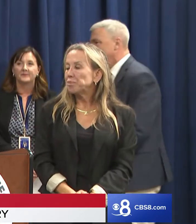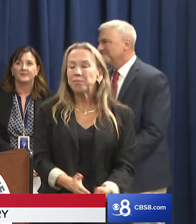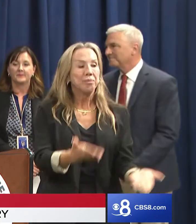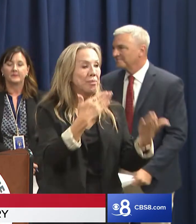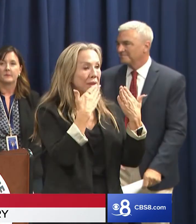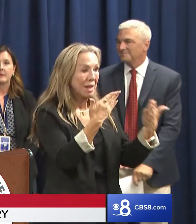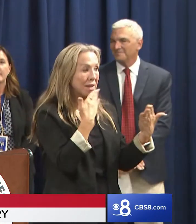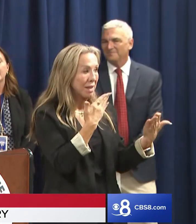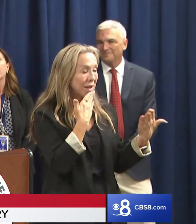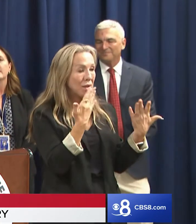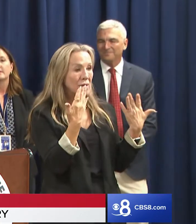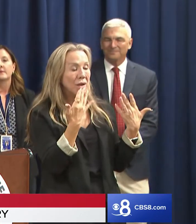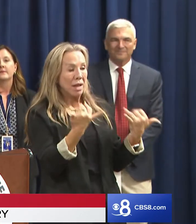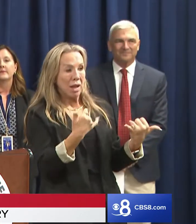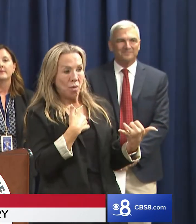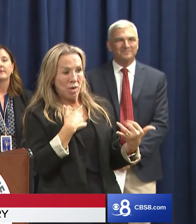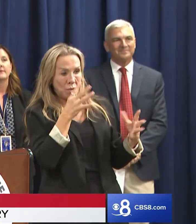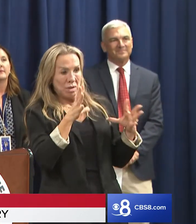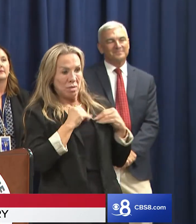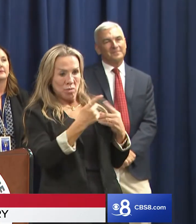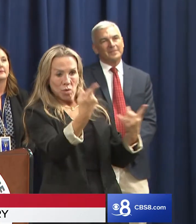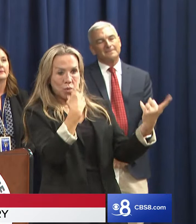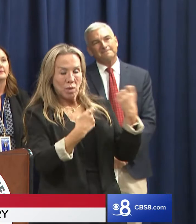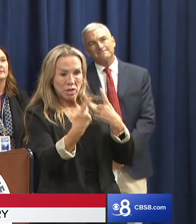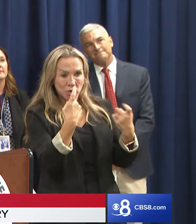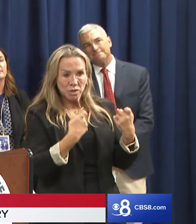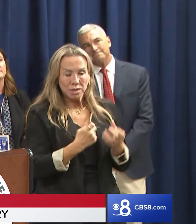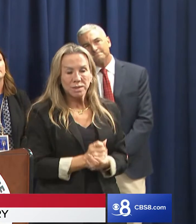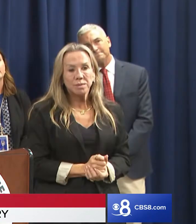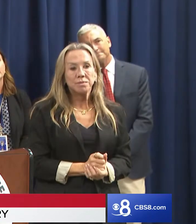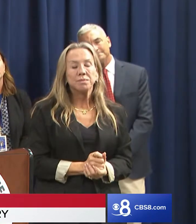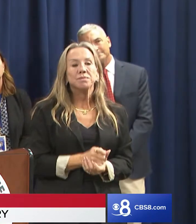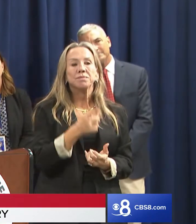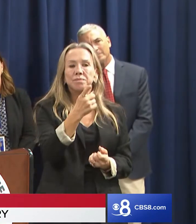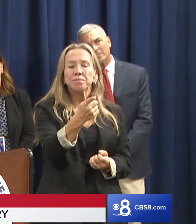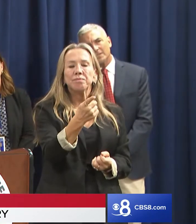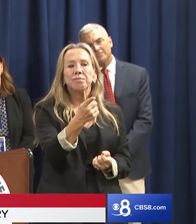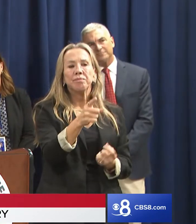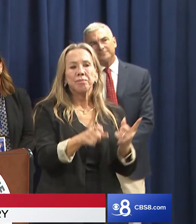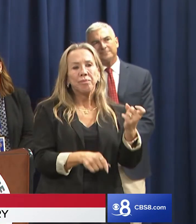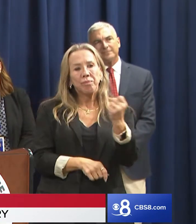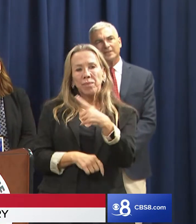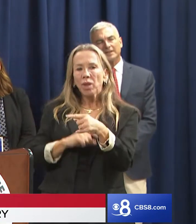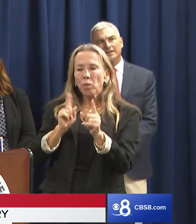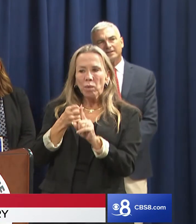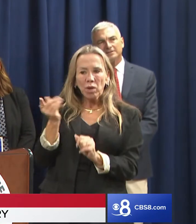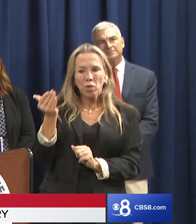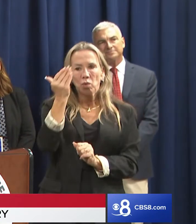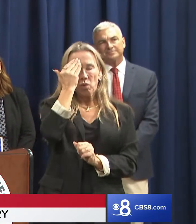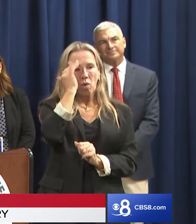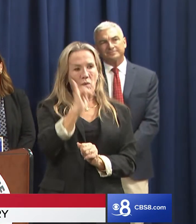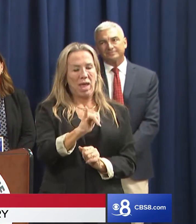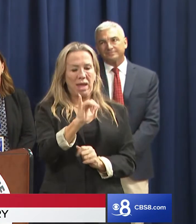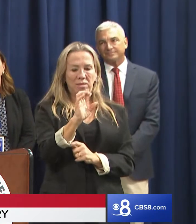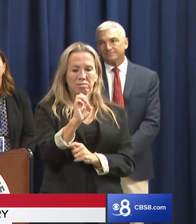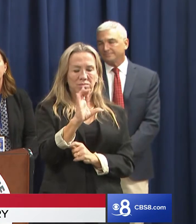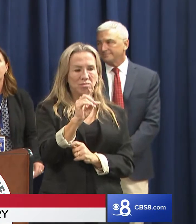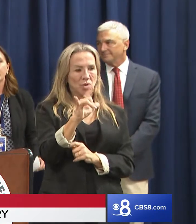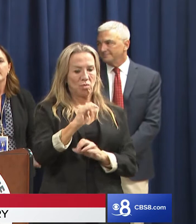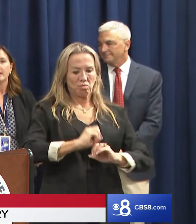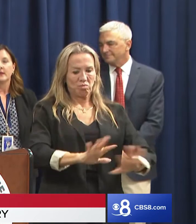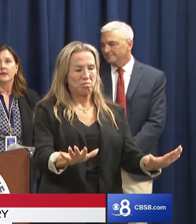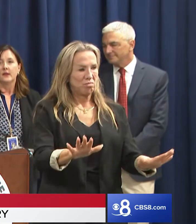Thank you, everyone. With that, we're happy to answer any questions. Yes, when were you made aware of the